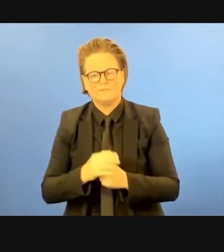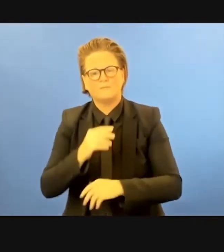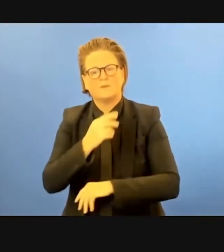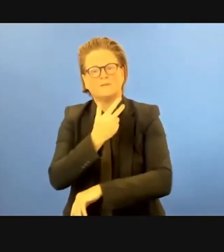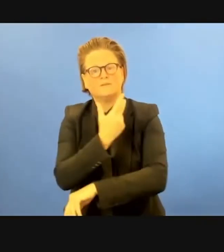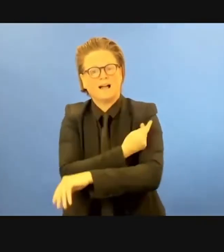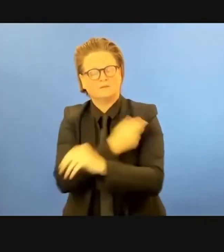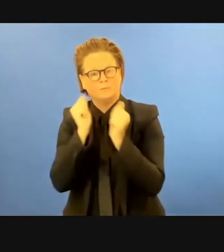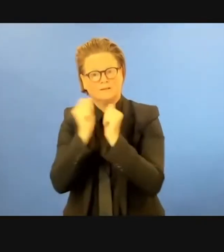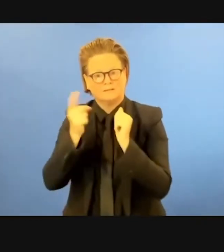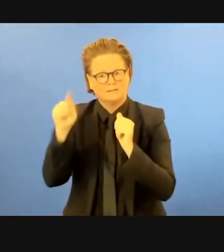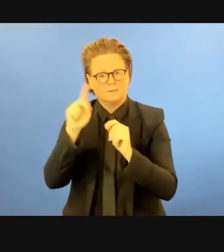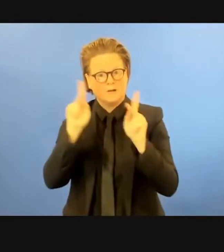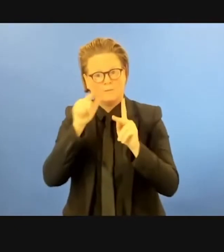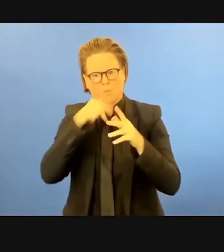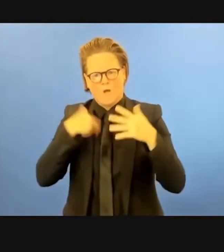you speak to that?